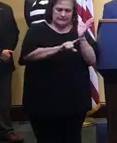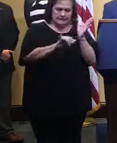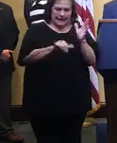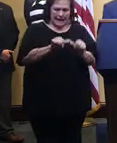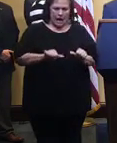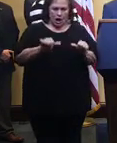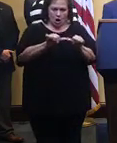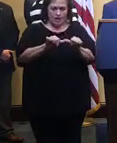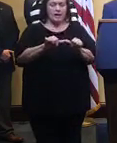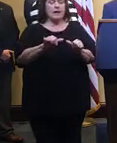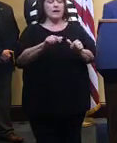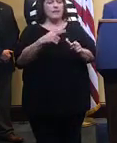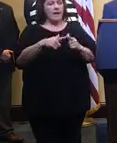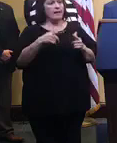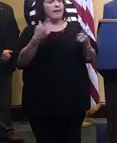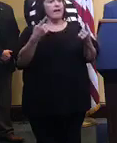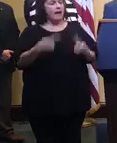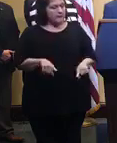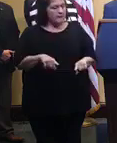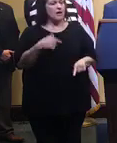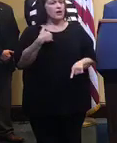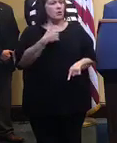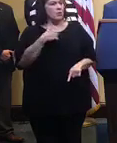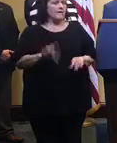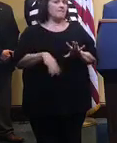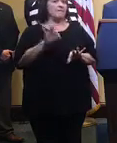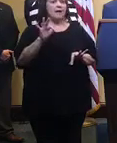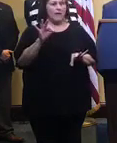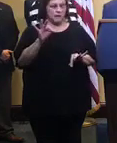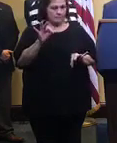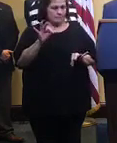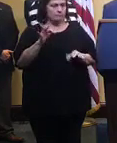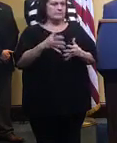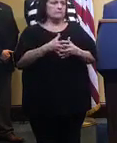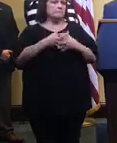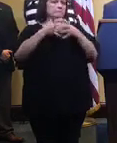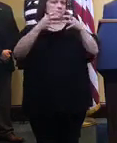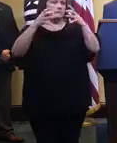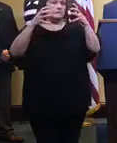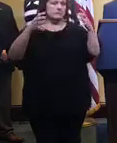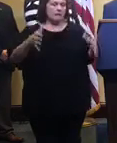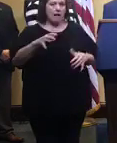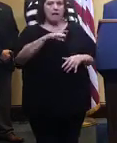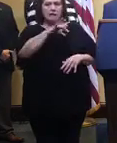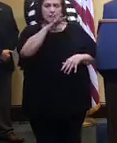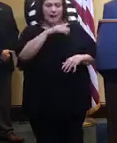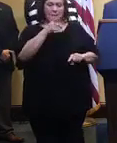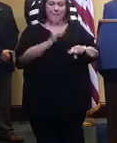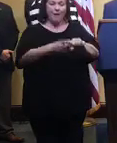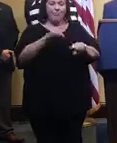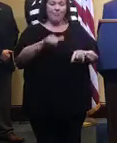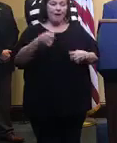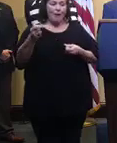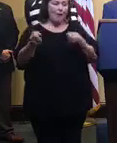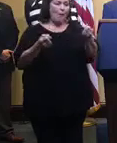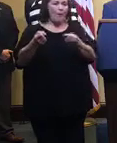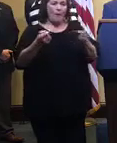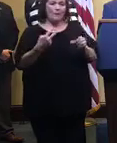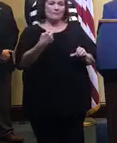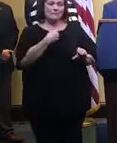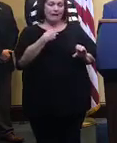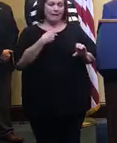and to no surprise, we found large objects and lots of debris, one of which was a car. And since then,